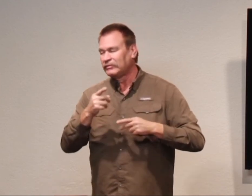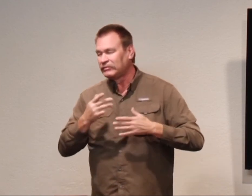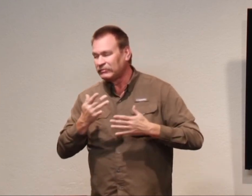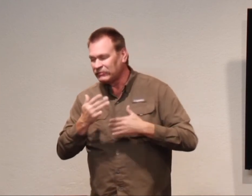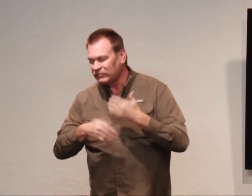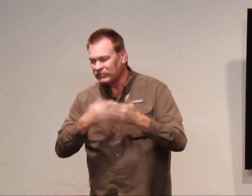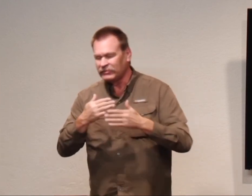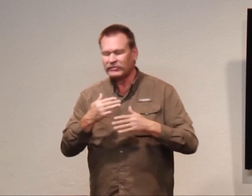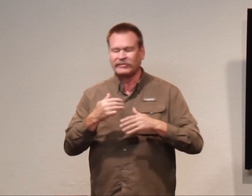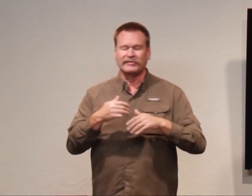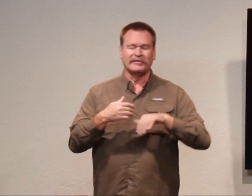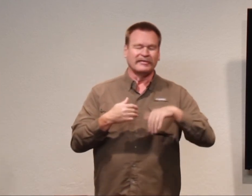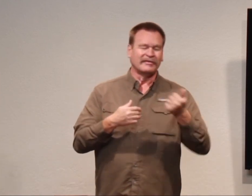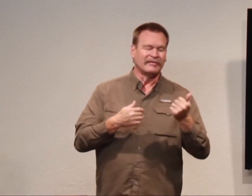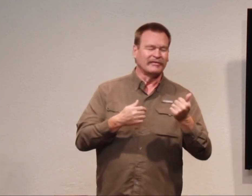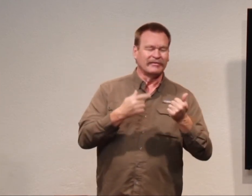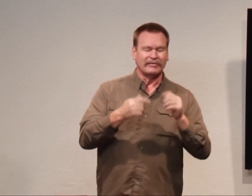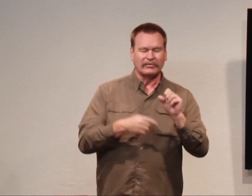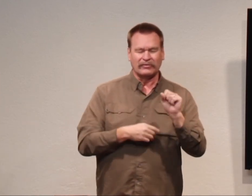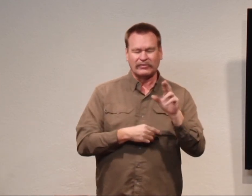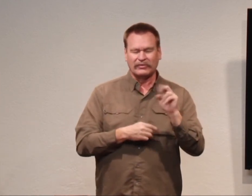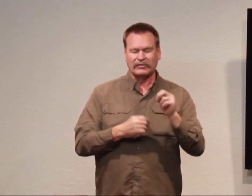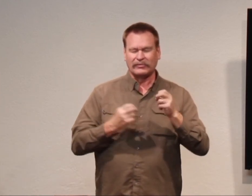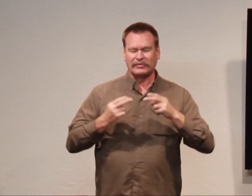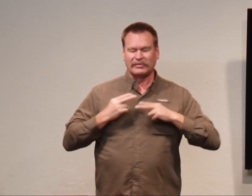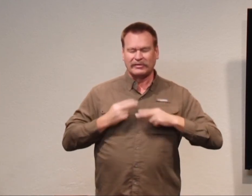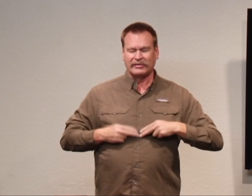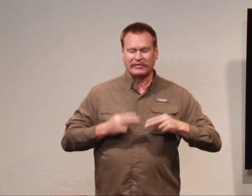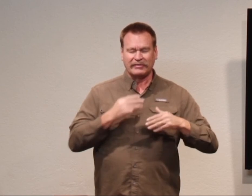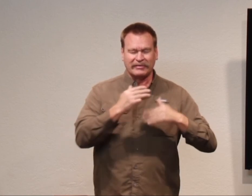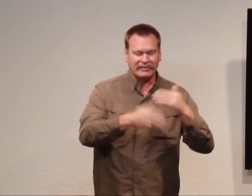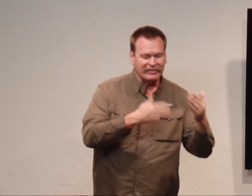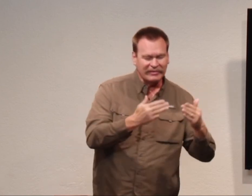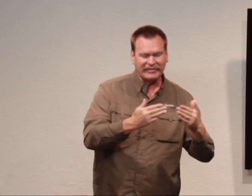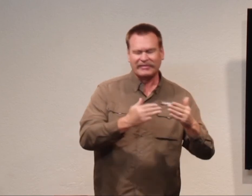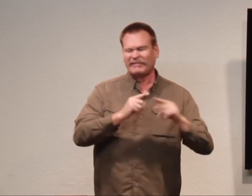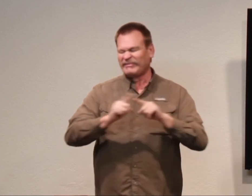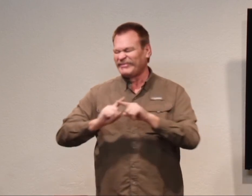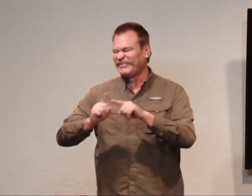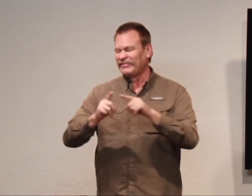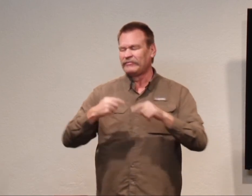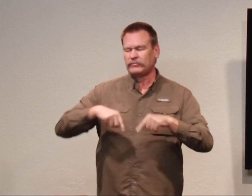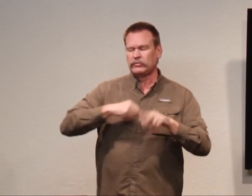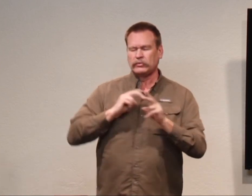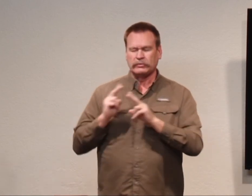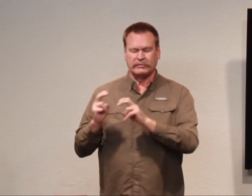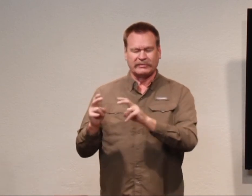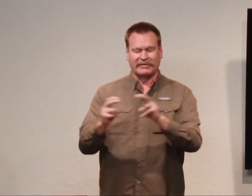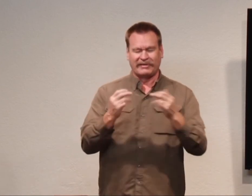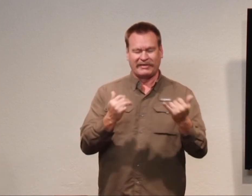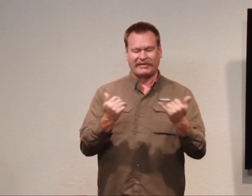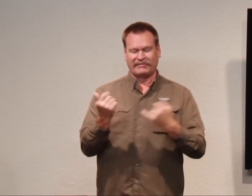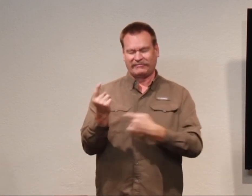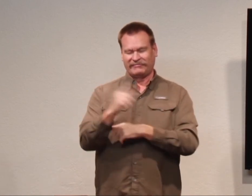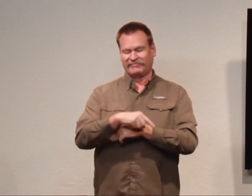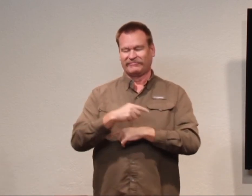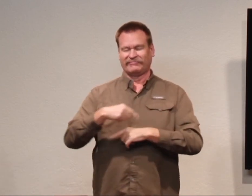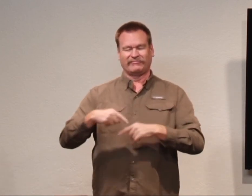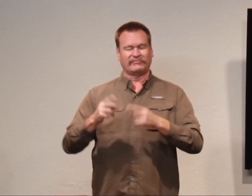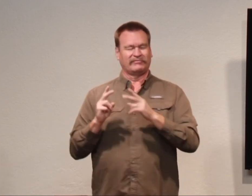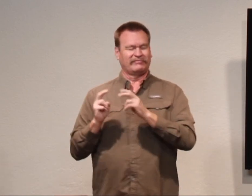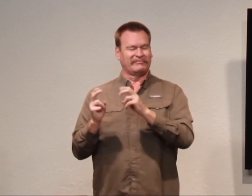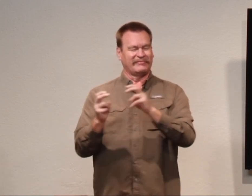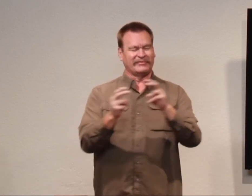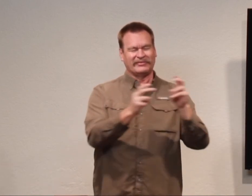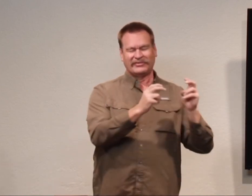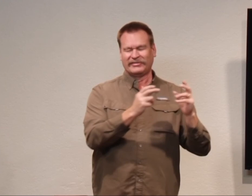and we know that so many different people are having so many different health issues, like Son and the different people in our church, God, who